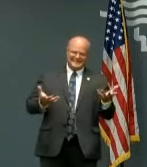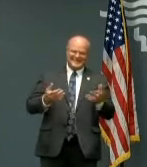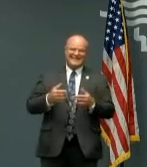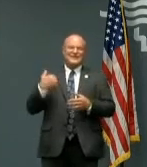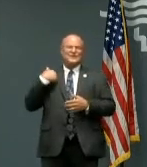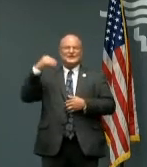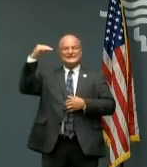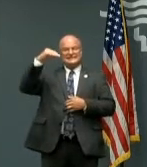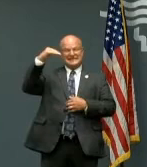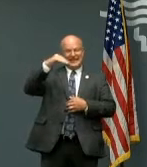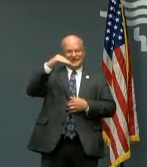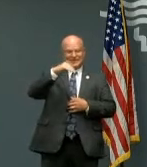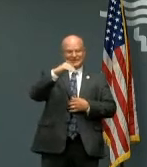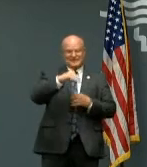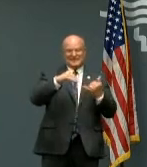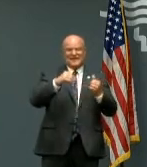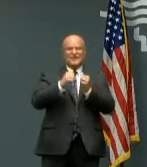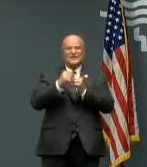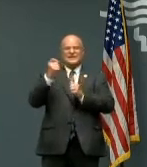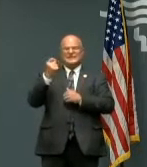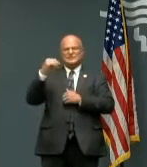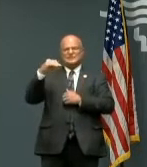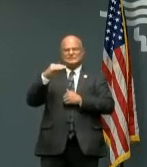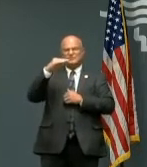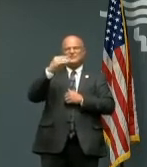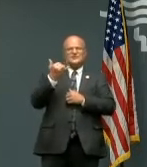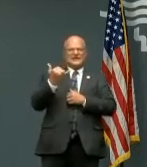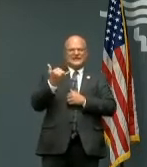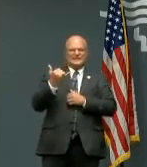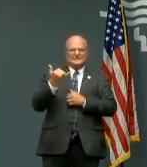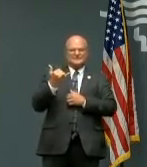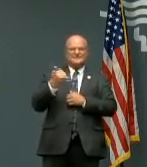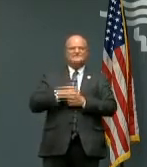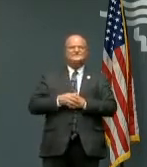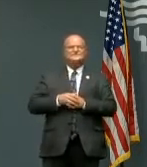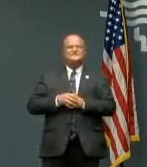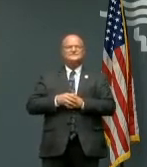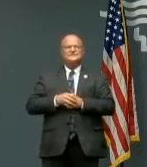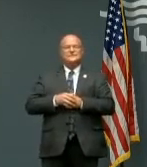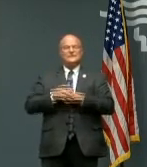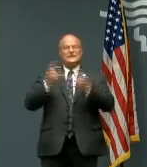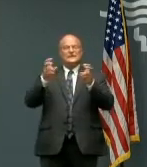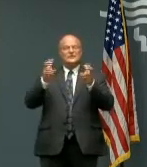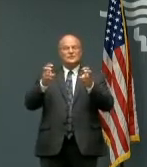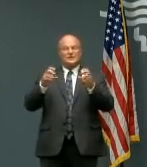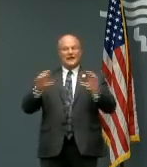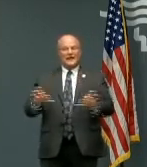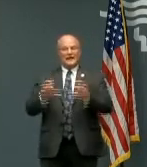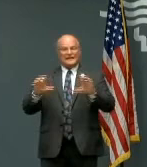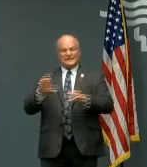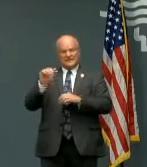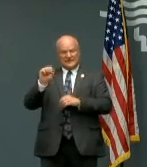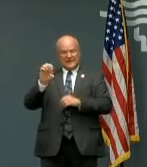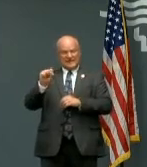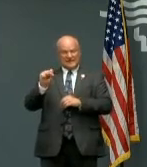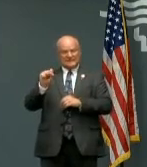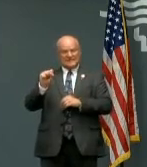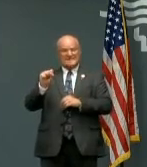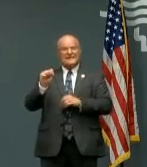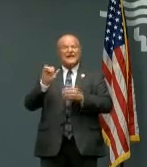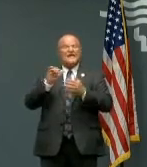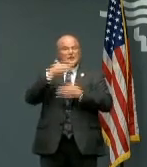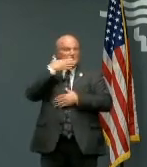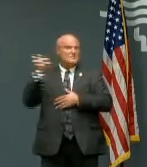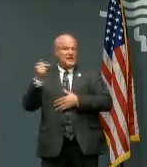that we're on a downward trend with a little bit of an uptick right there at the end. In terms of our active cases, that's